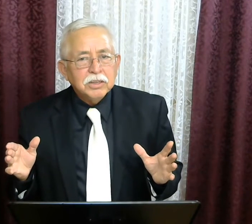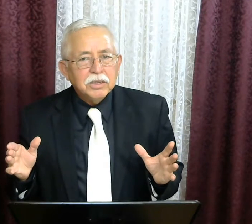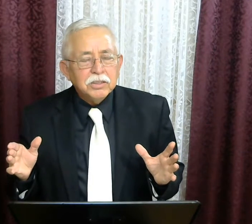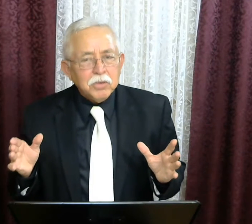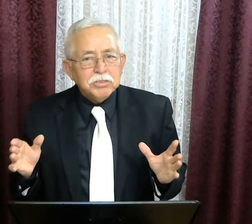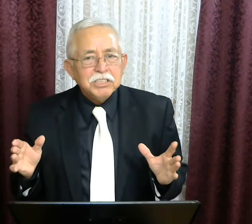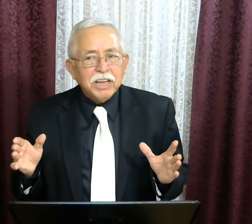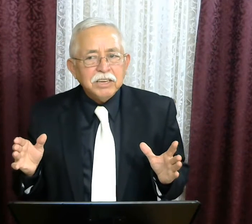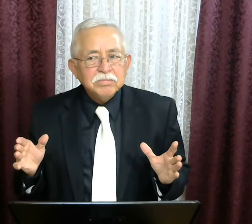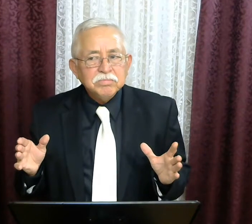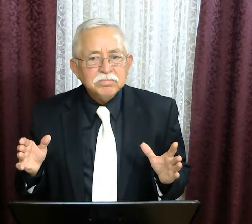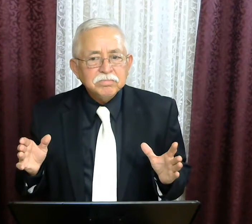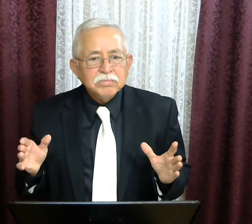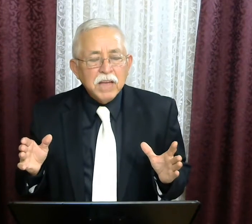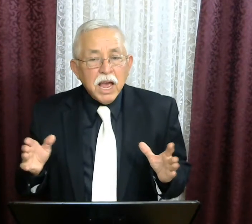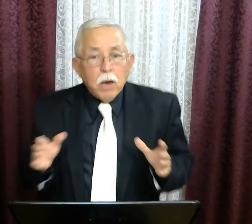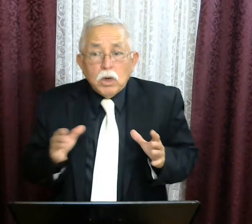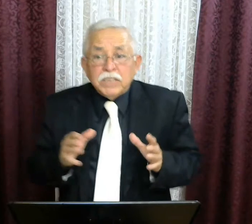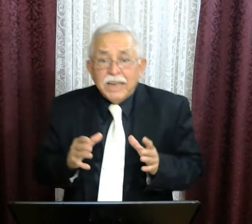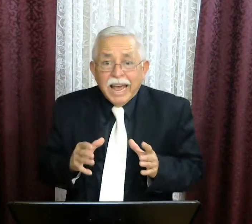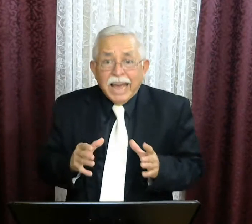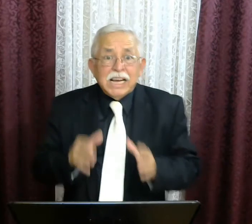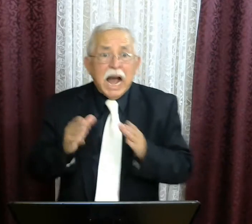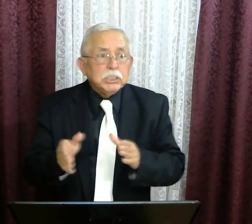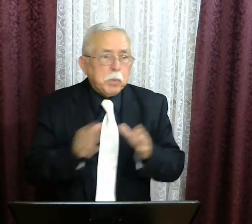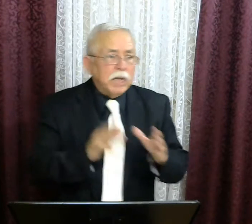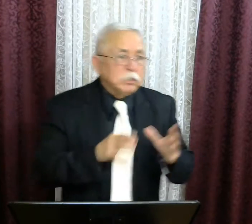Do you understand? Wasn't in God's plans. My